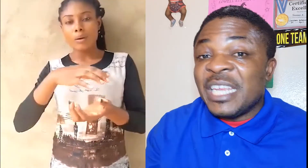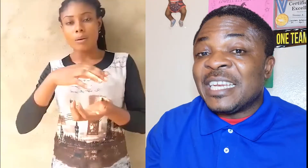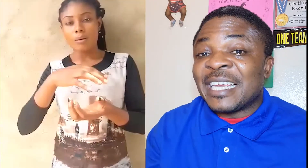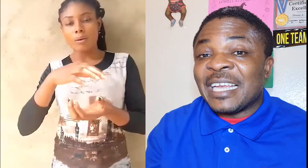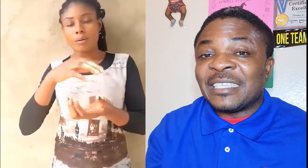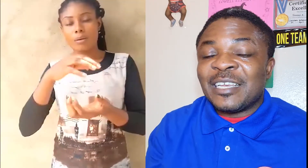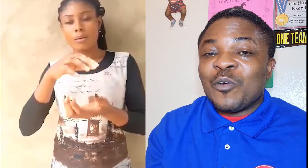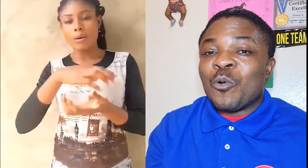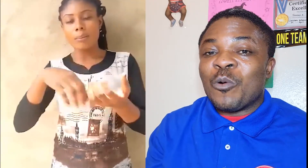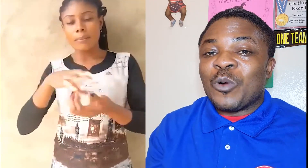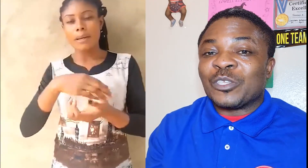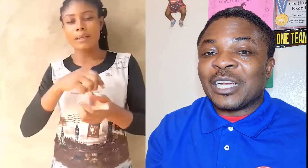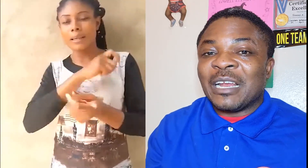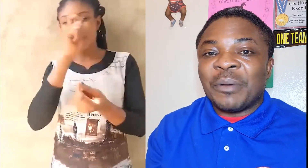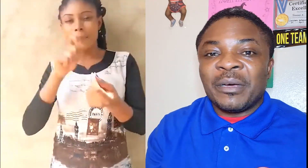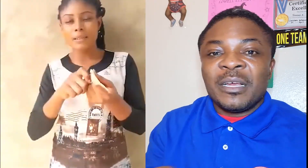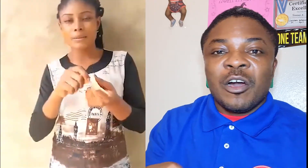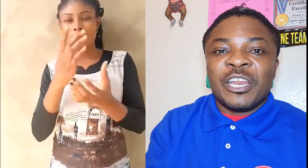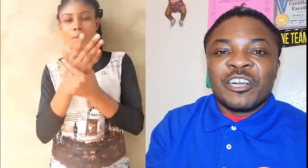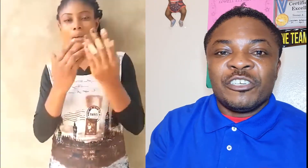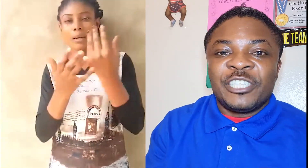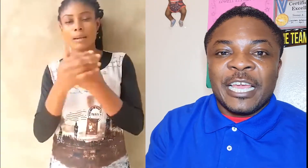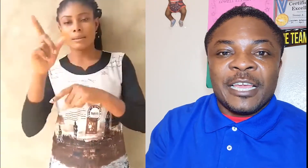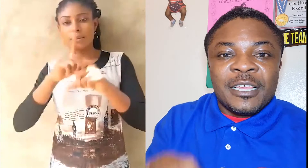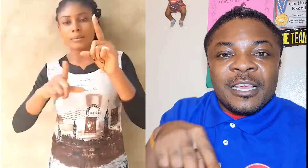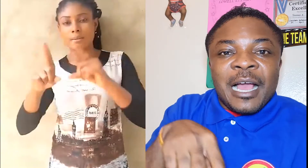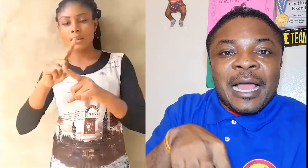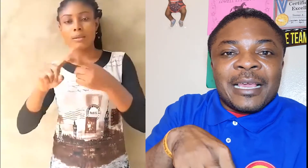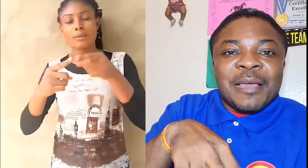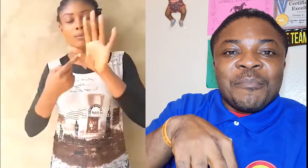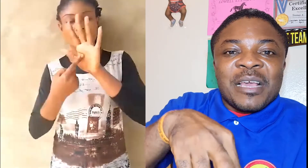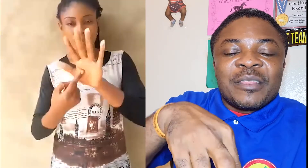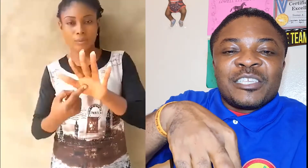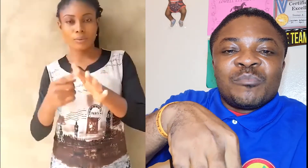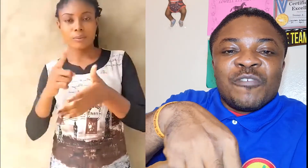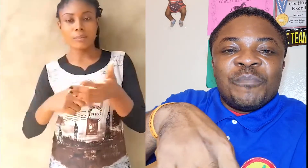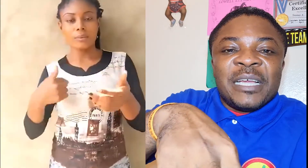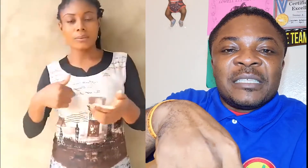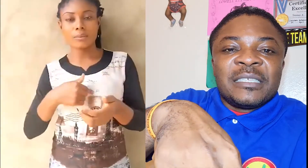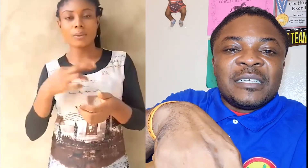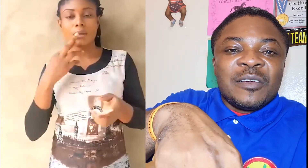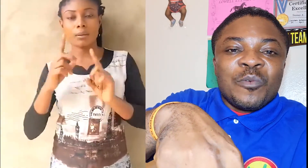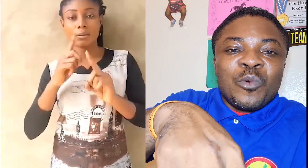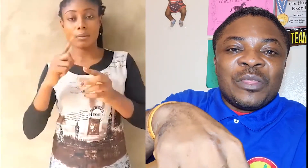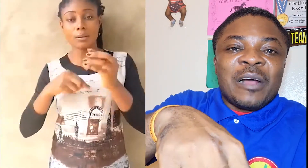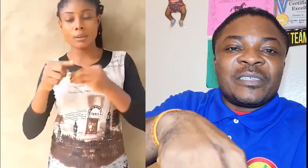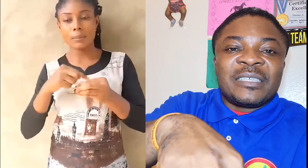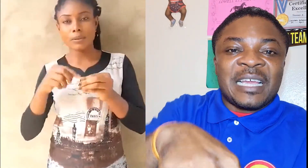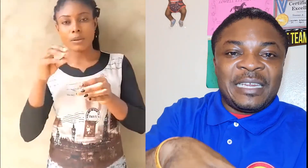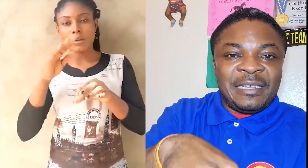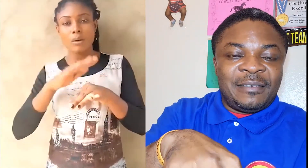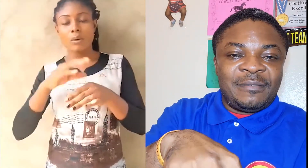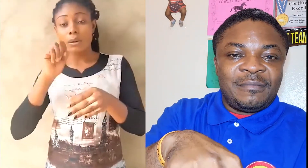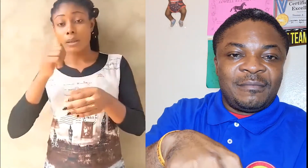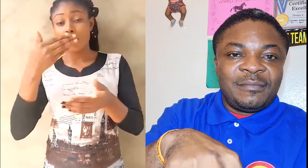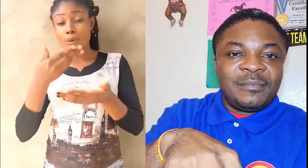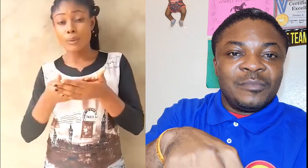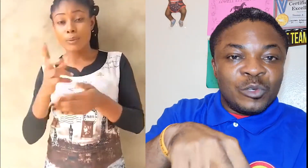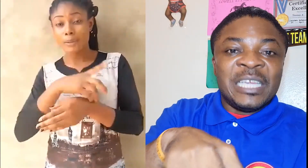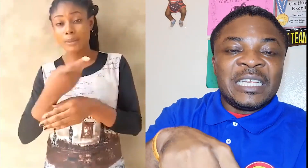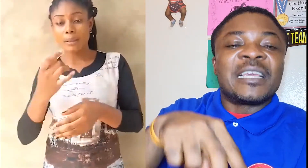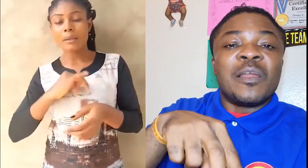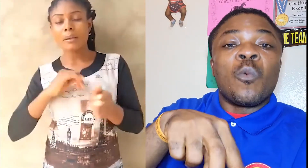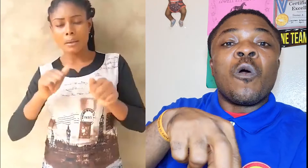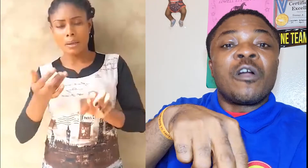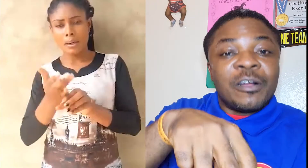movement to indicate what we are talking about. On a good day, I can make this movement without signing